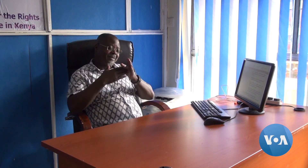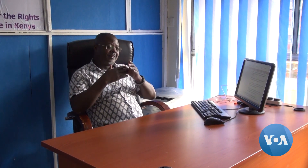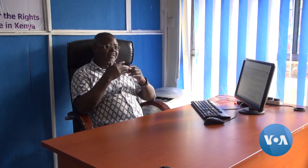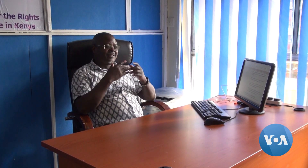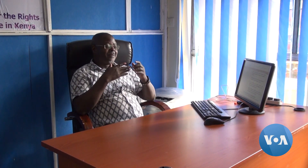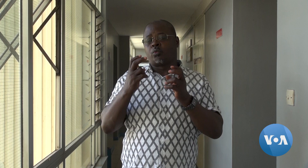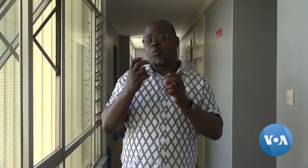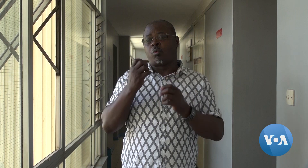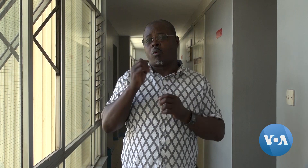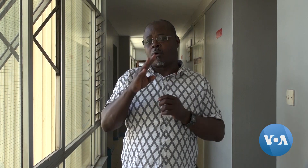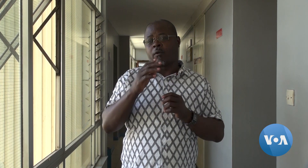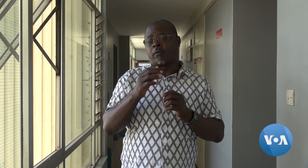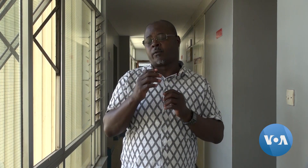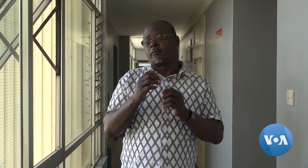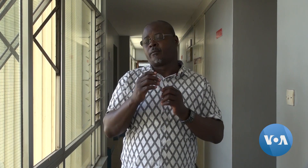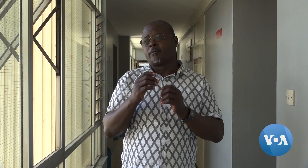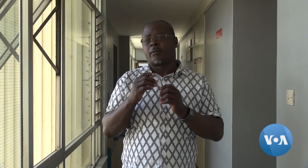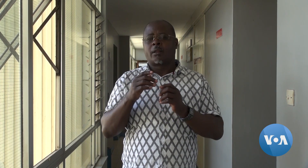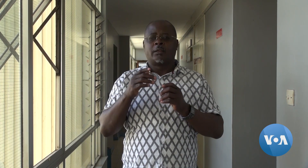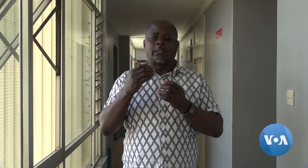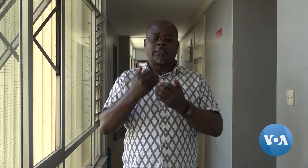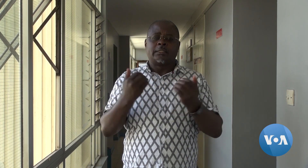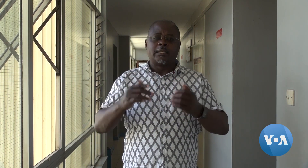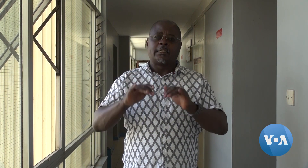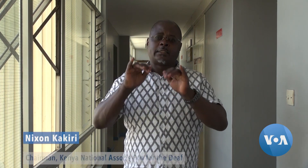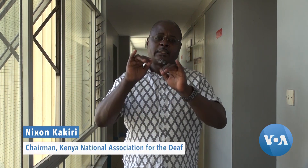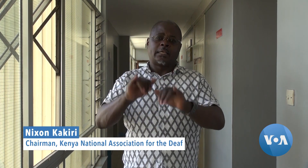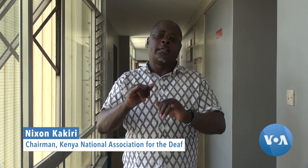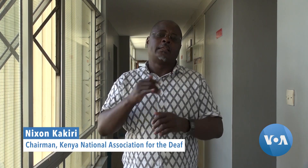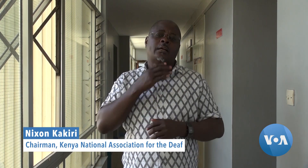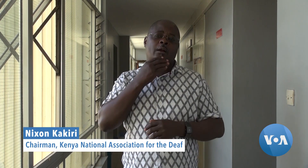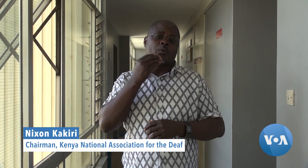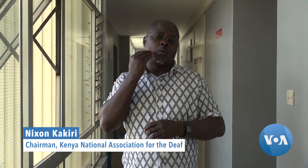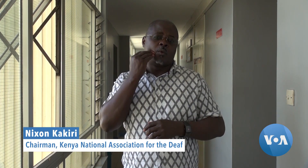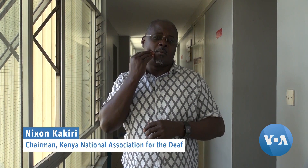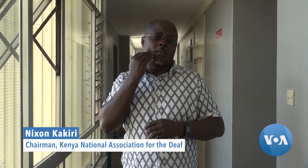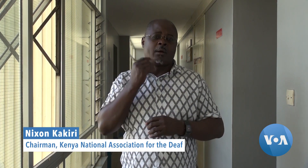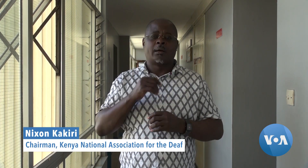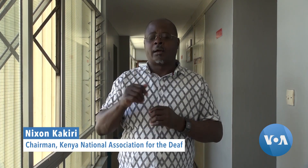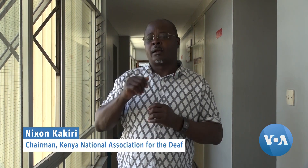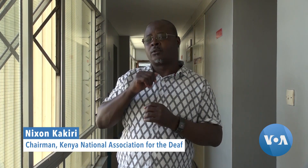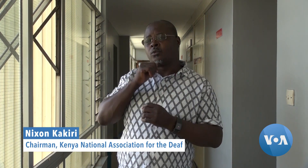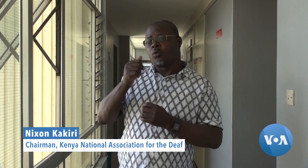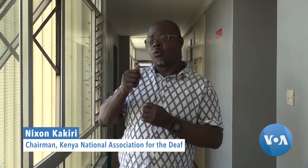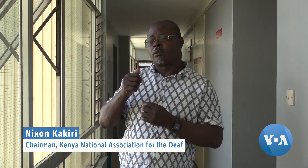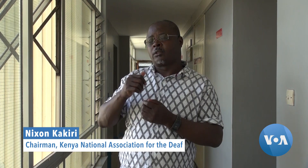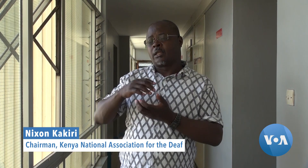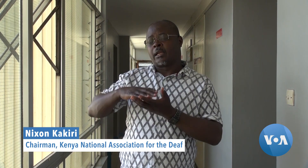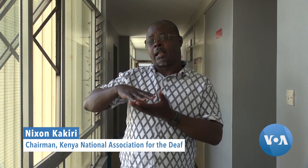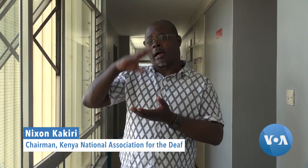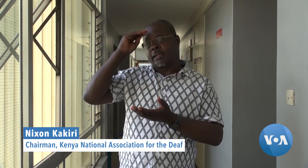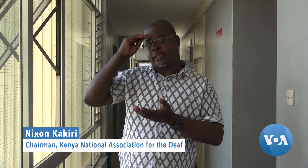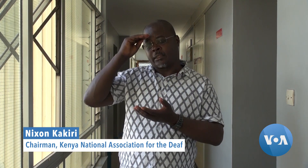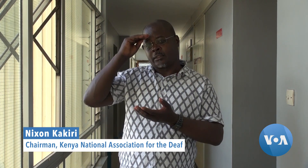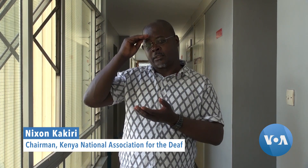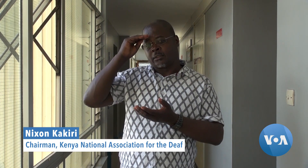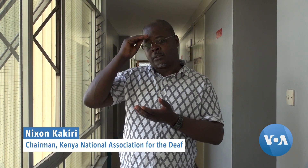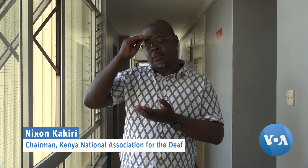students. And it will sort of the issue of children staying at home and not learning